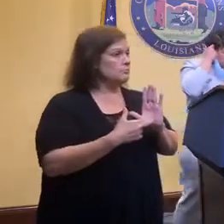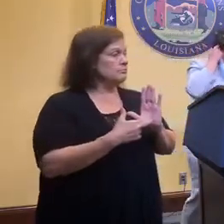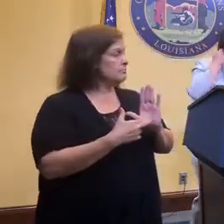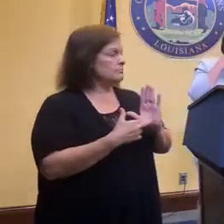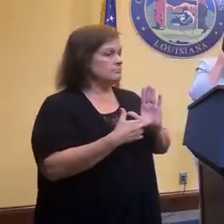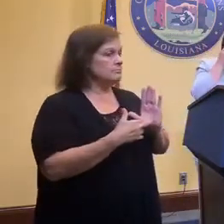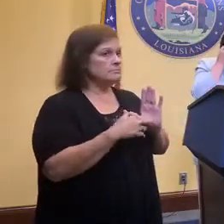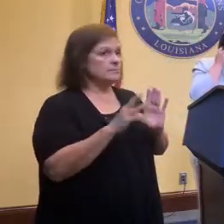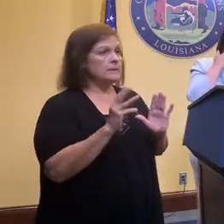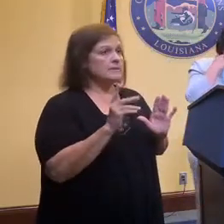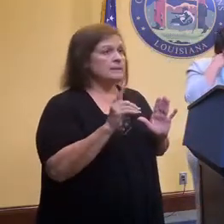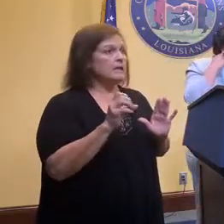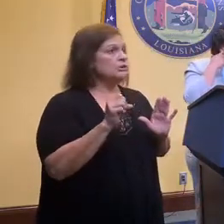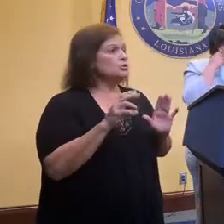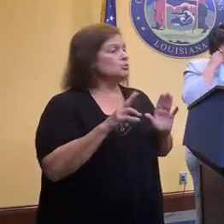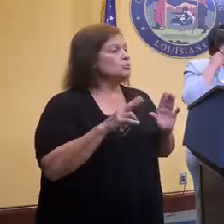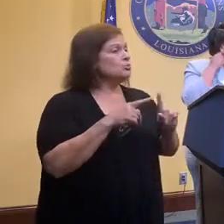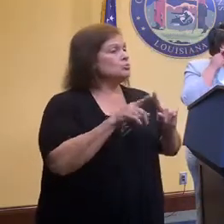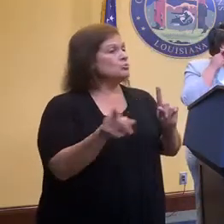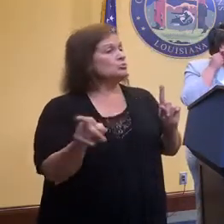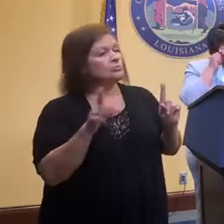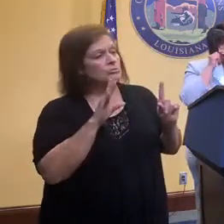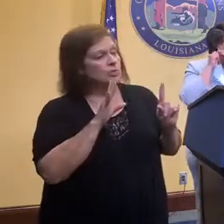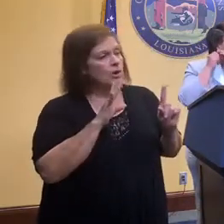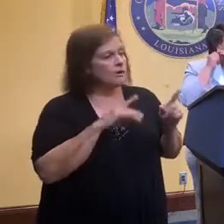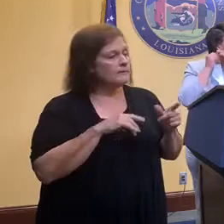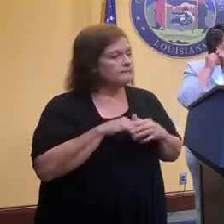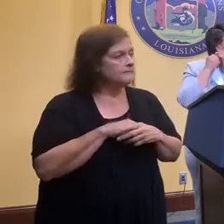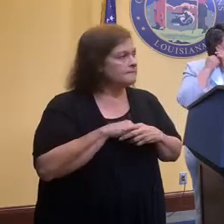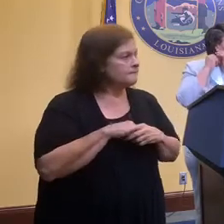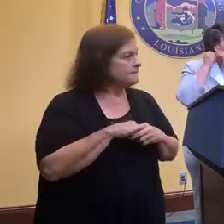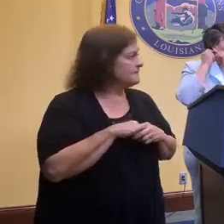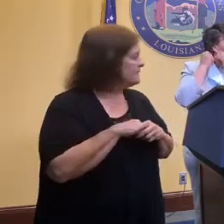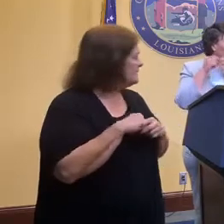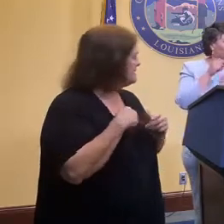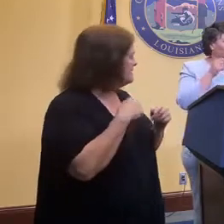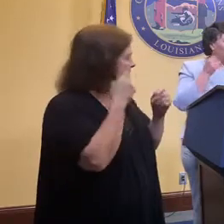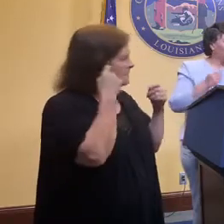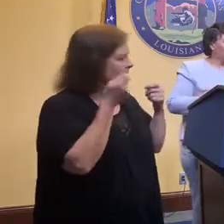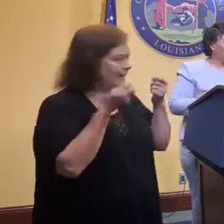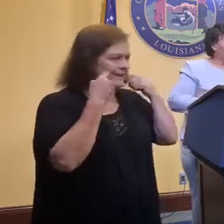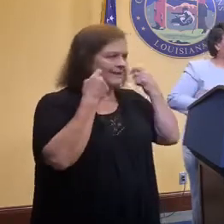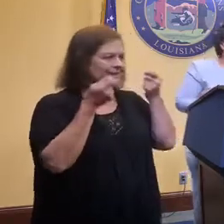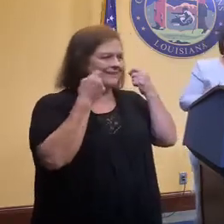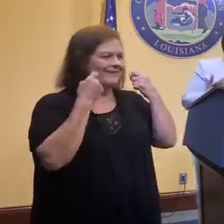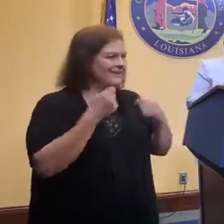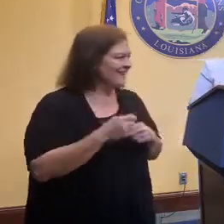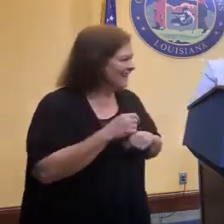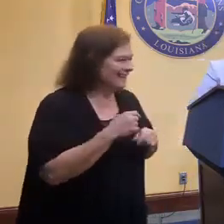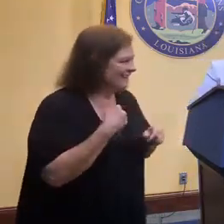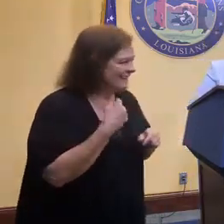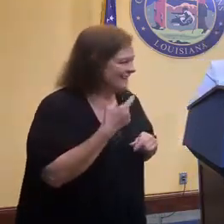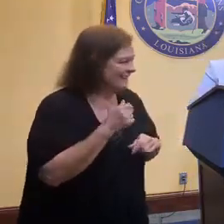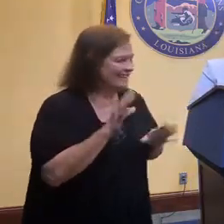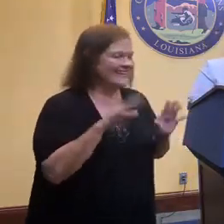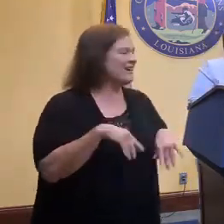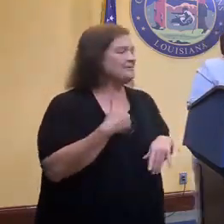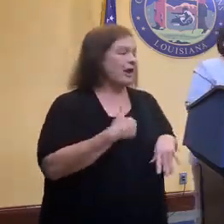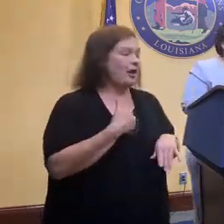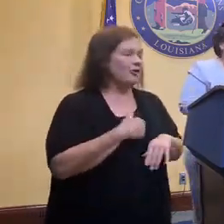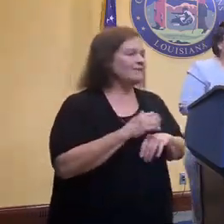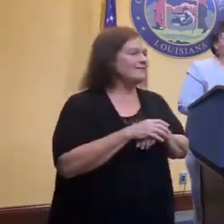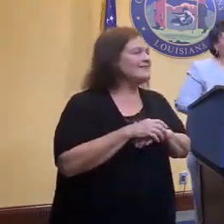Okay, and WDSU off topic? Yes, Think about these earrings, man. They're just totally